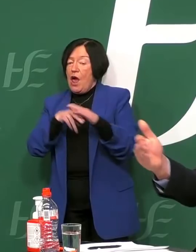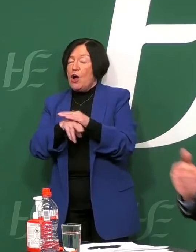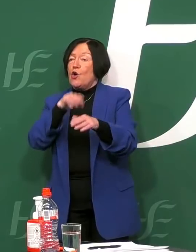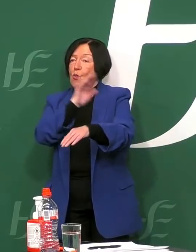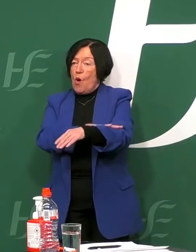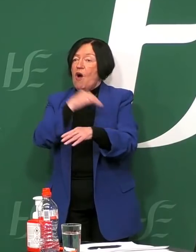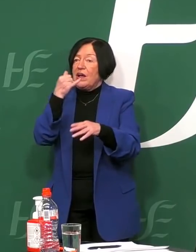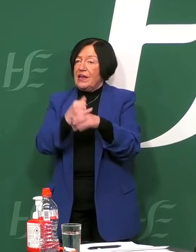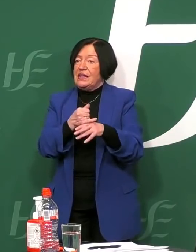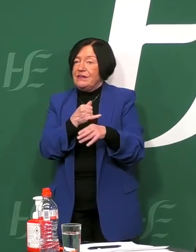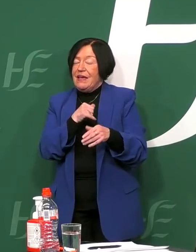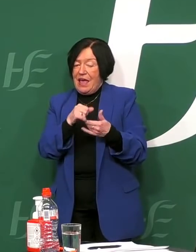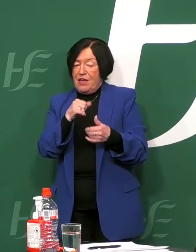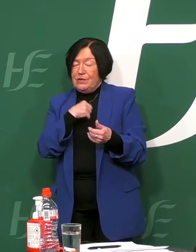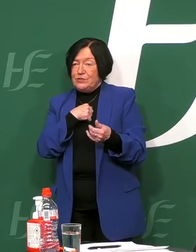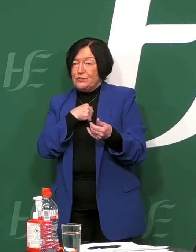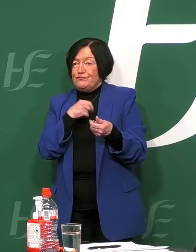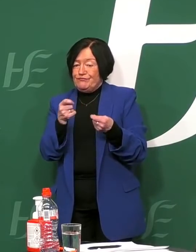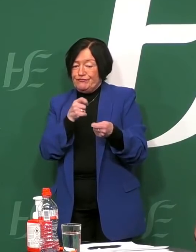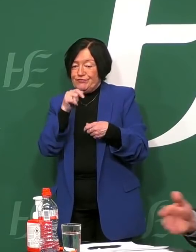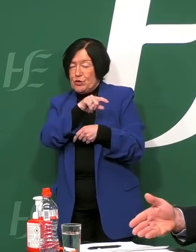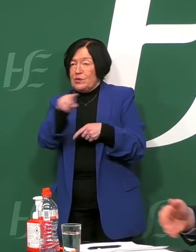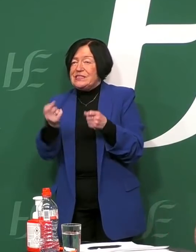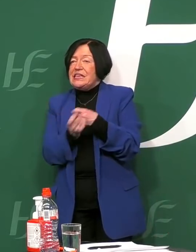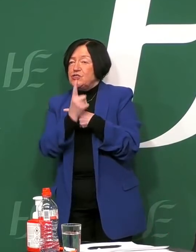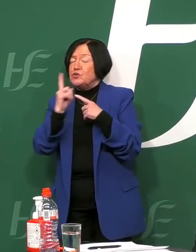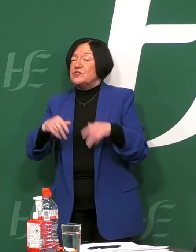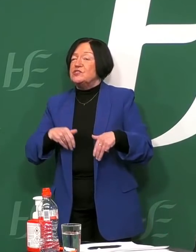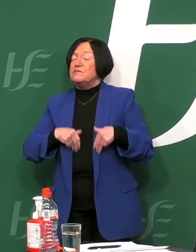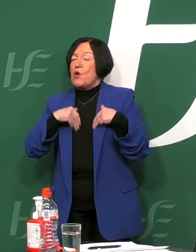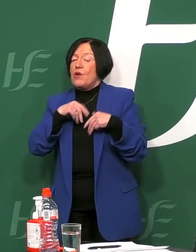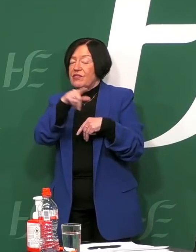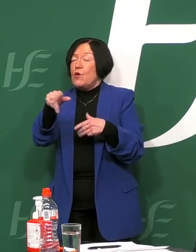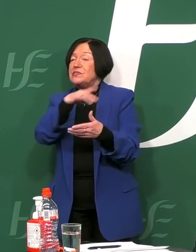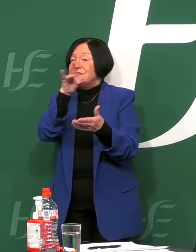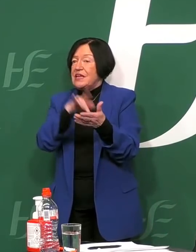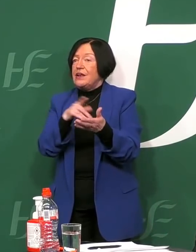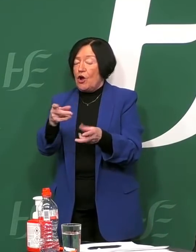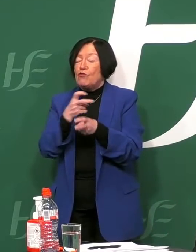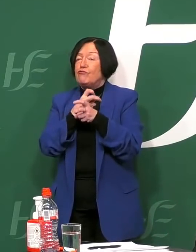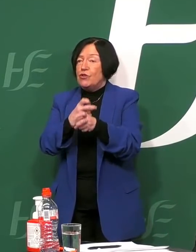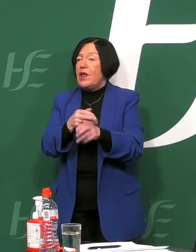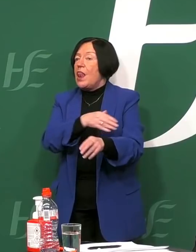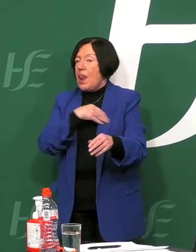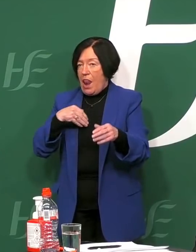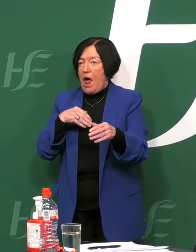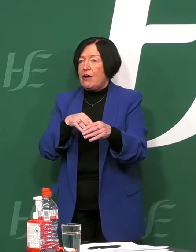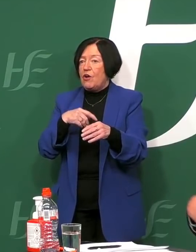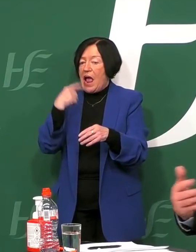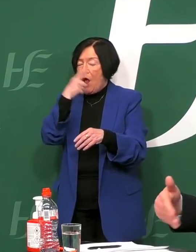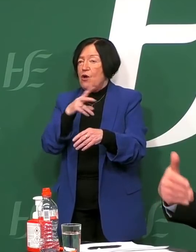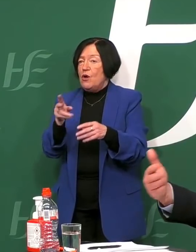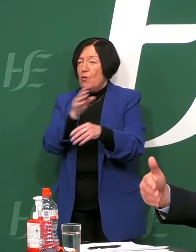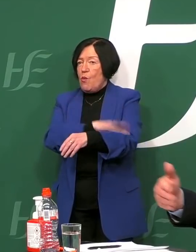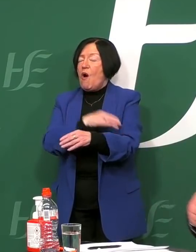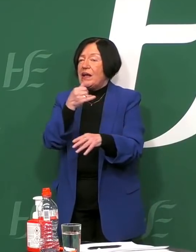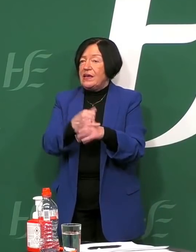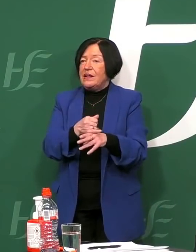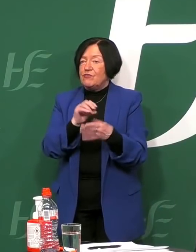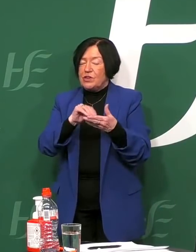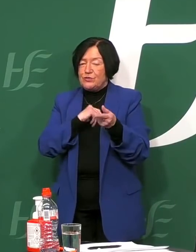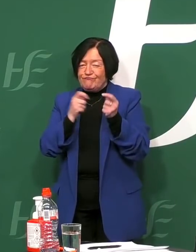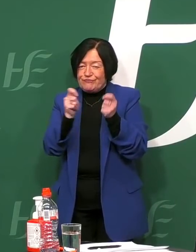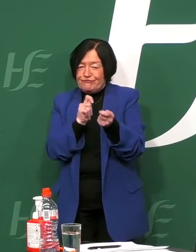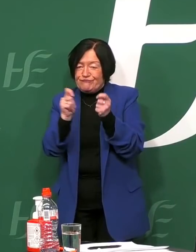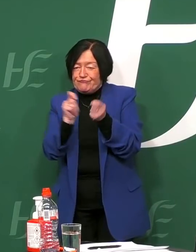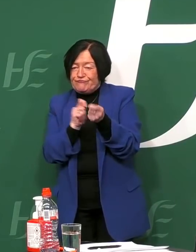clinics to deal with some of the issues that came up this morning, and many of the centres that are running today are running longer walk-ins as well. So we'll continue to adjust the